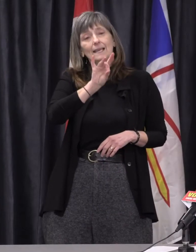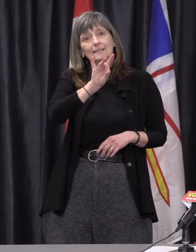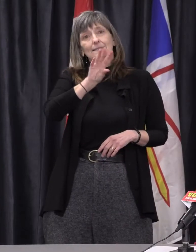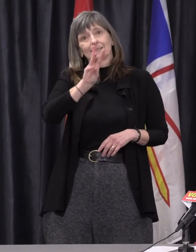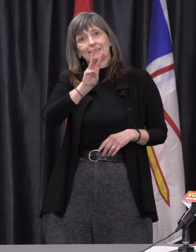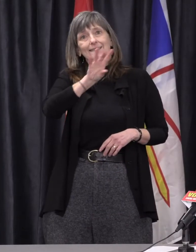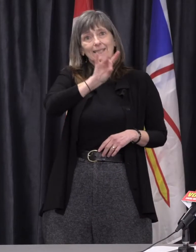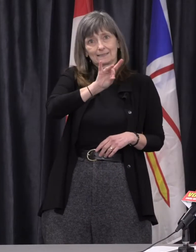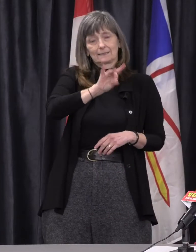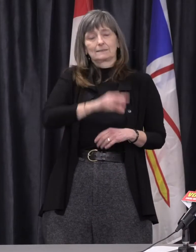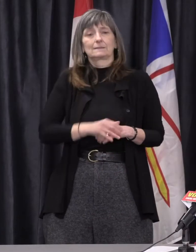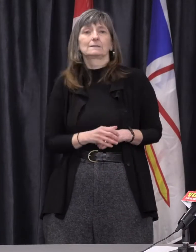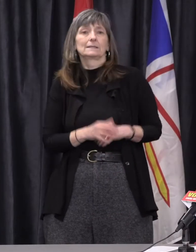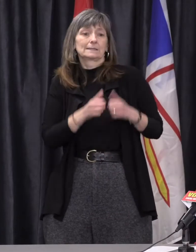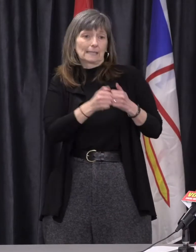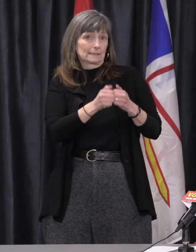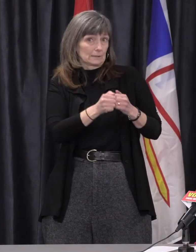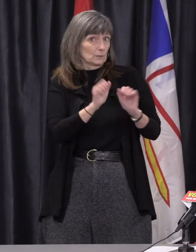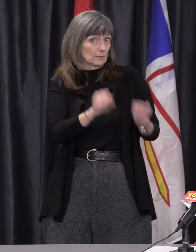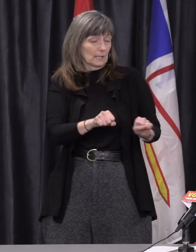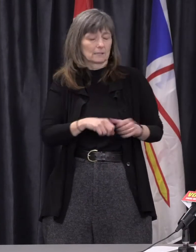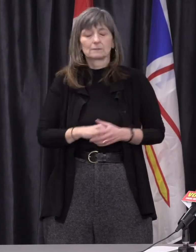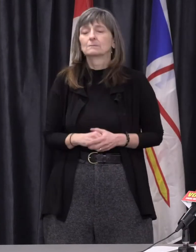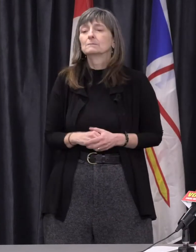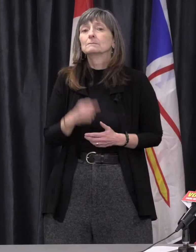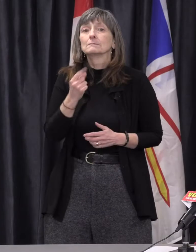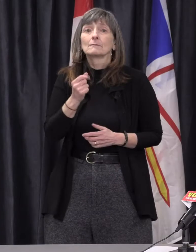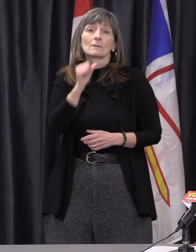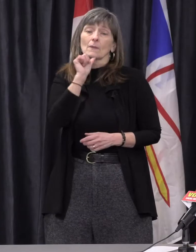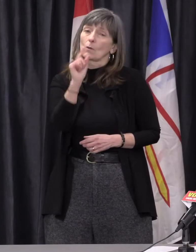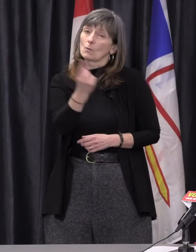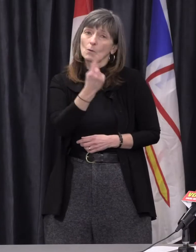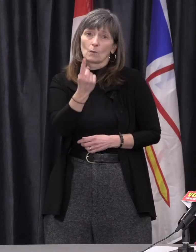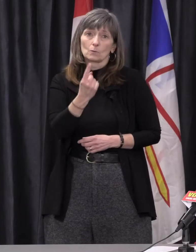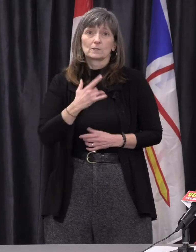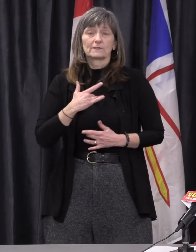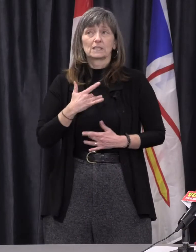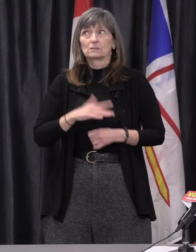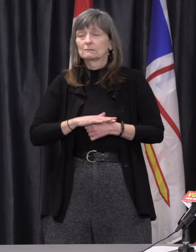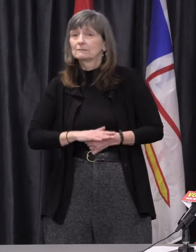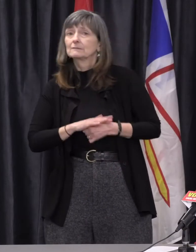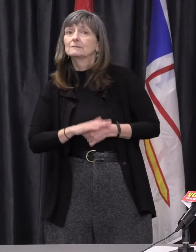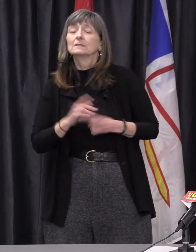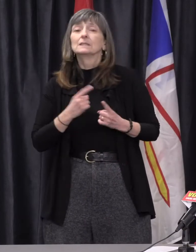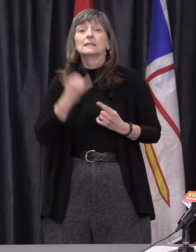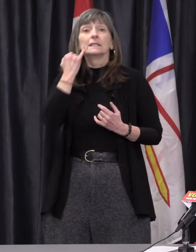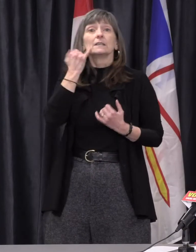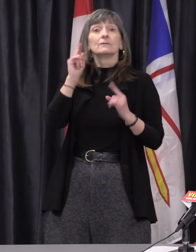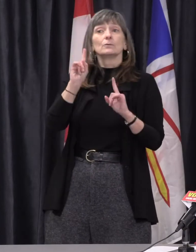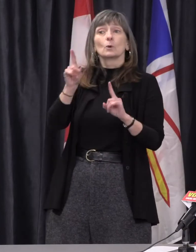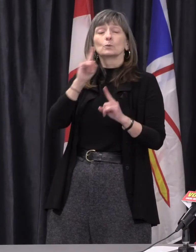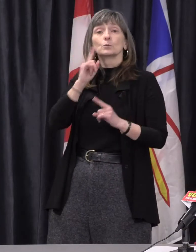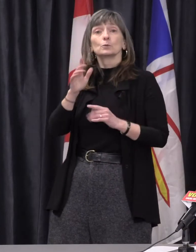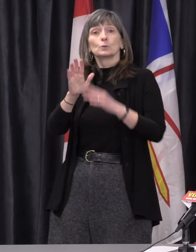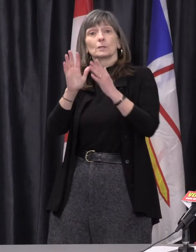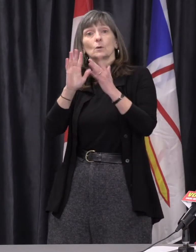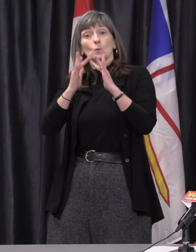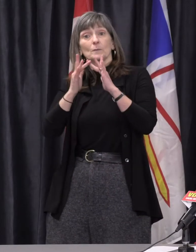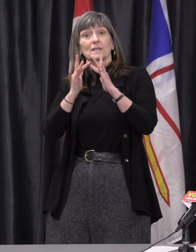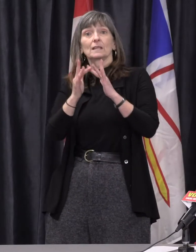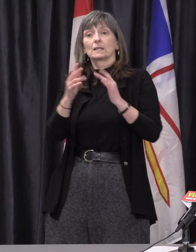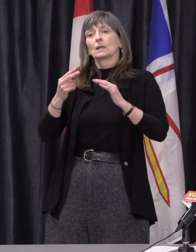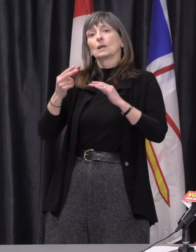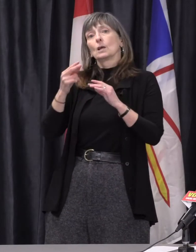686-868. Please know that you are not alone, and I encourage you to visit bridgethegap.ca to view the